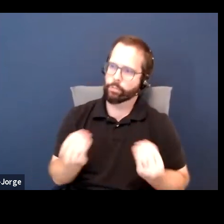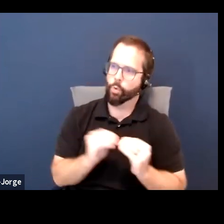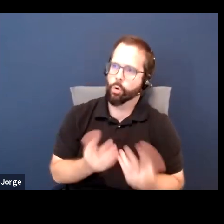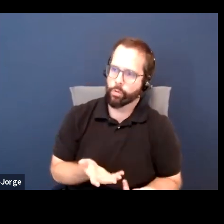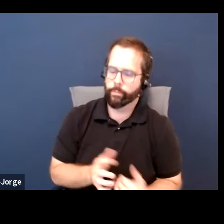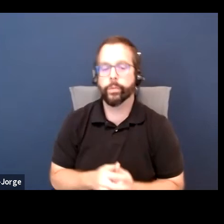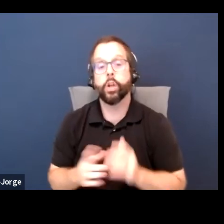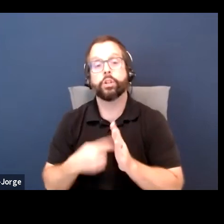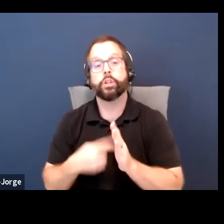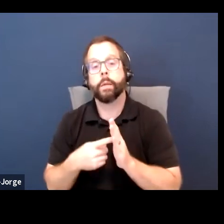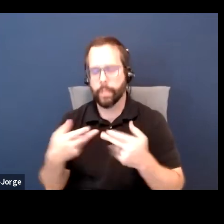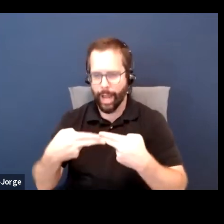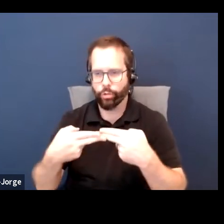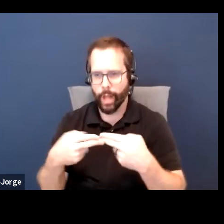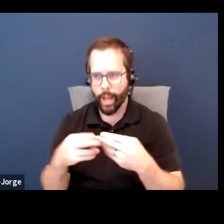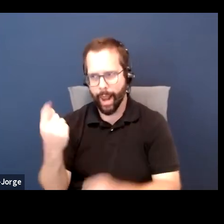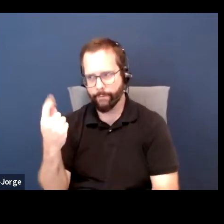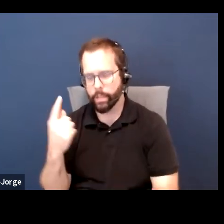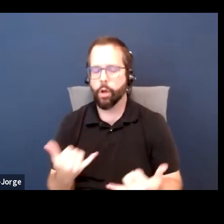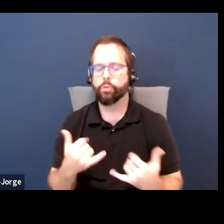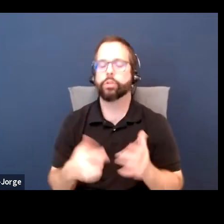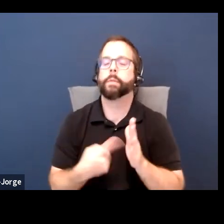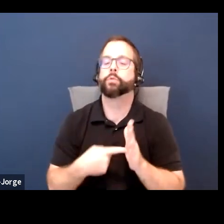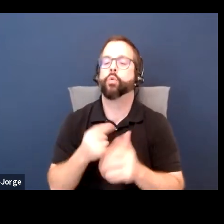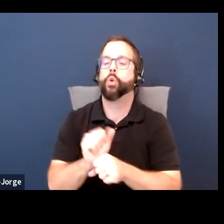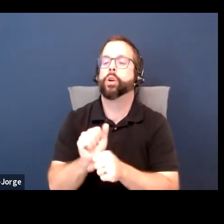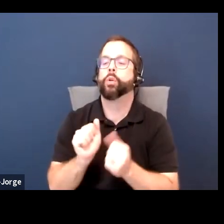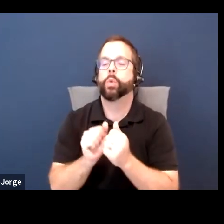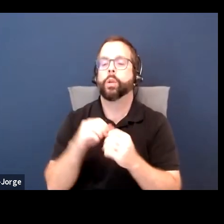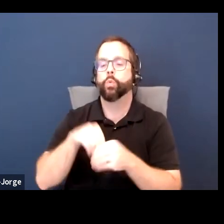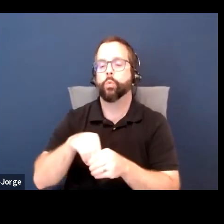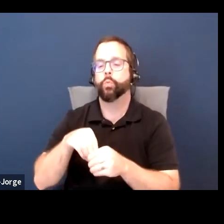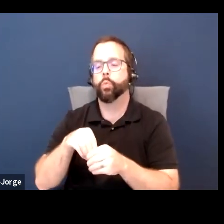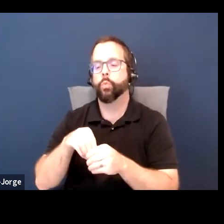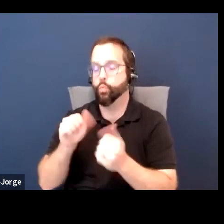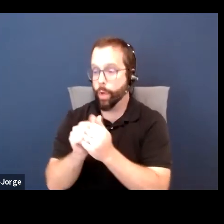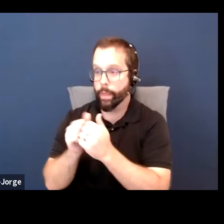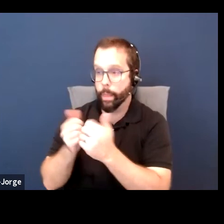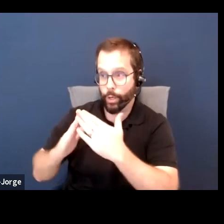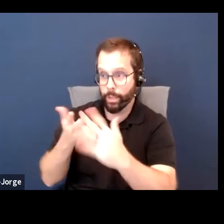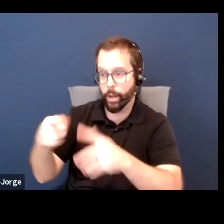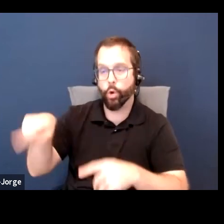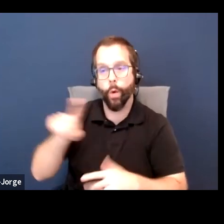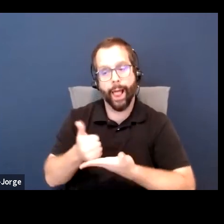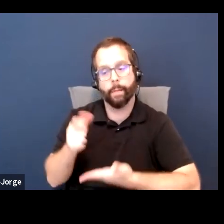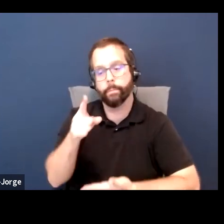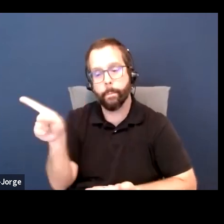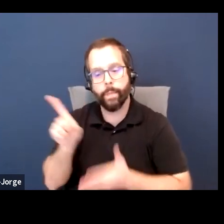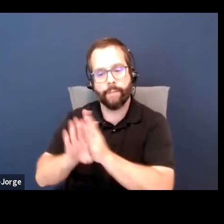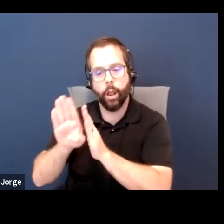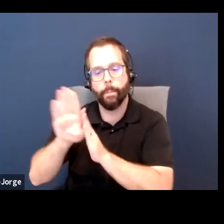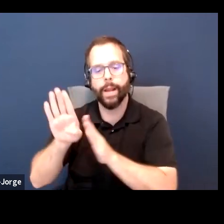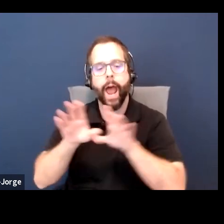Sometimes when you're working with municipalities, you might want to help them develop an action plan. You may develop a